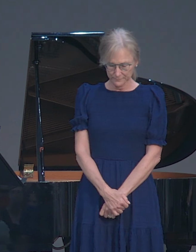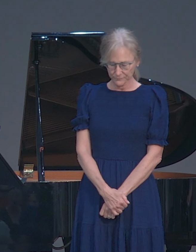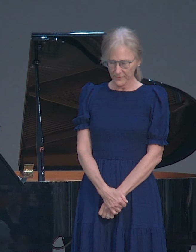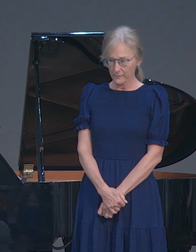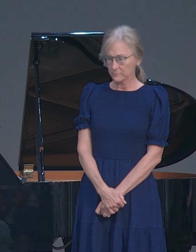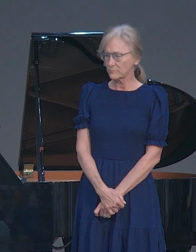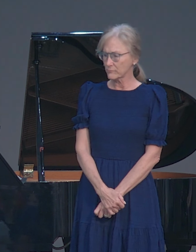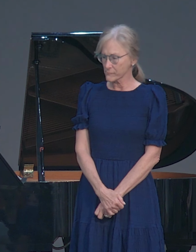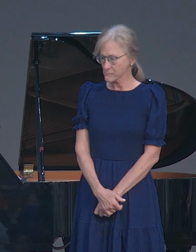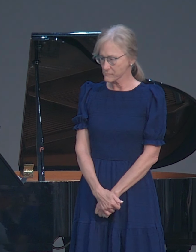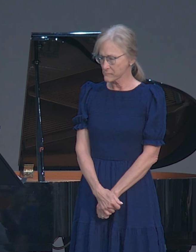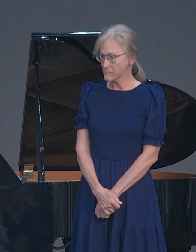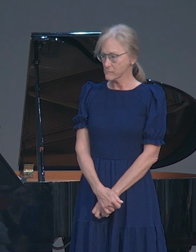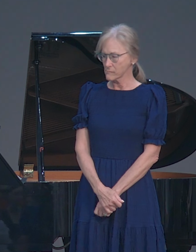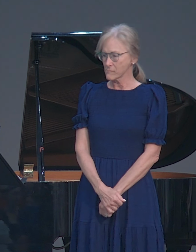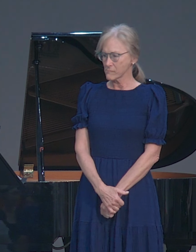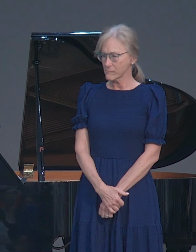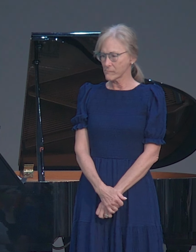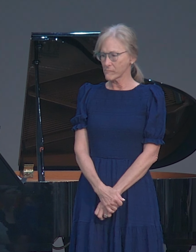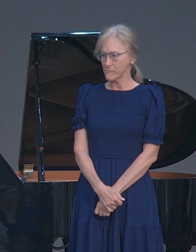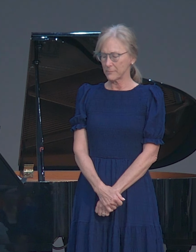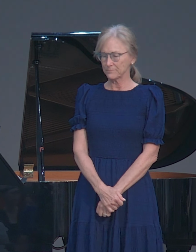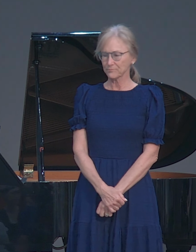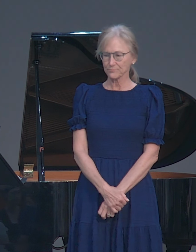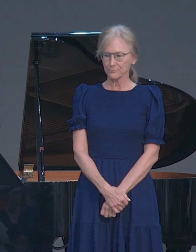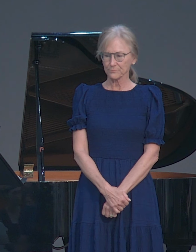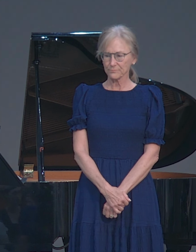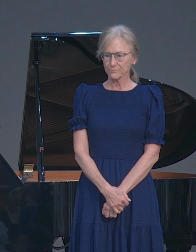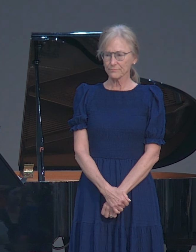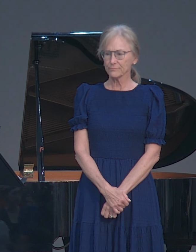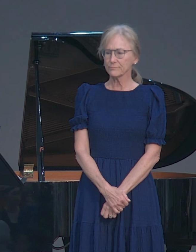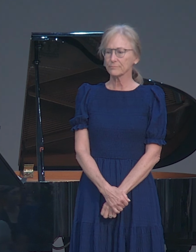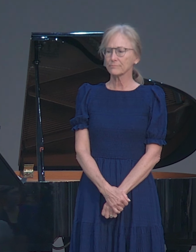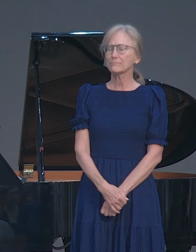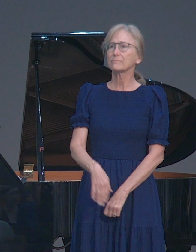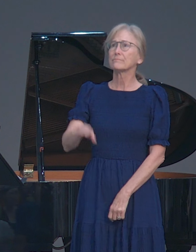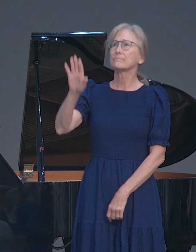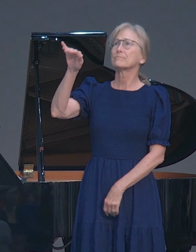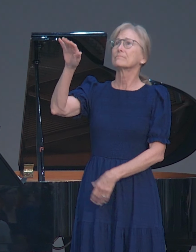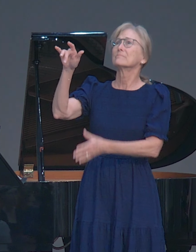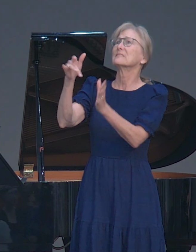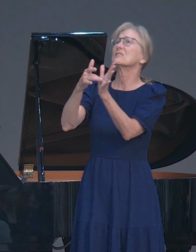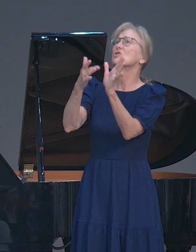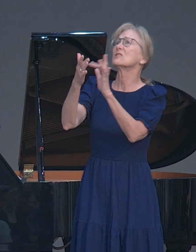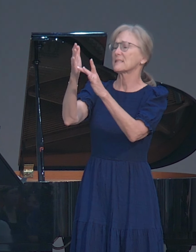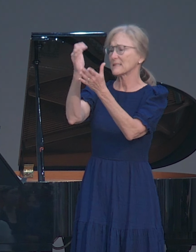Jesus.